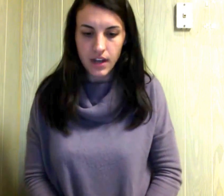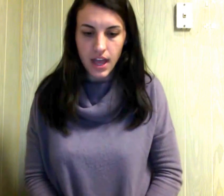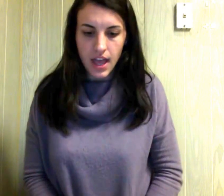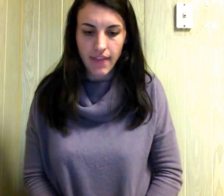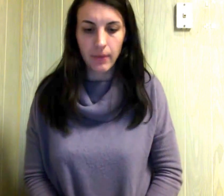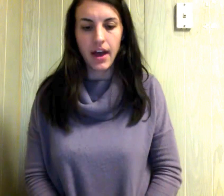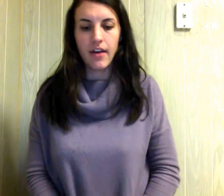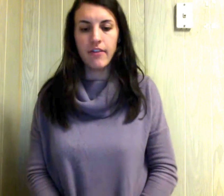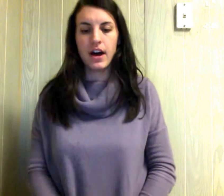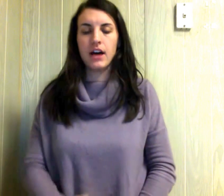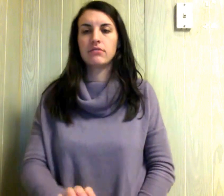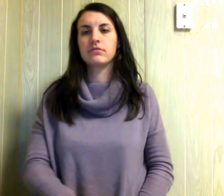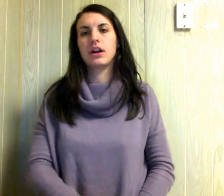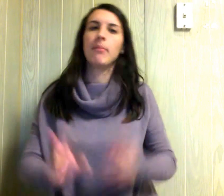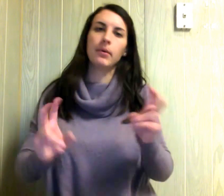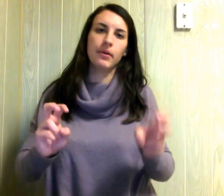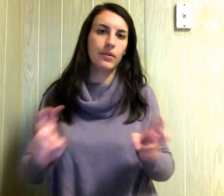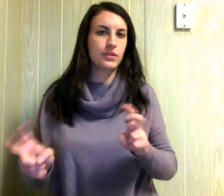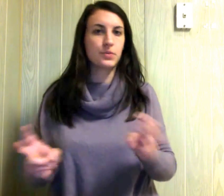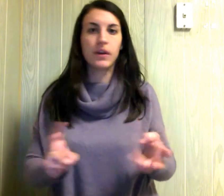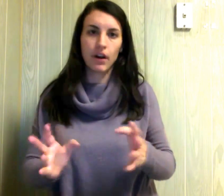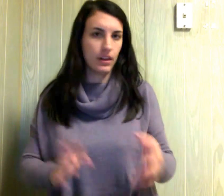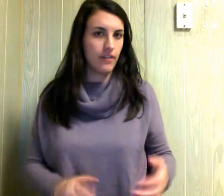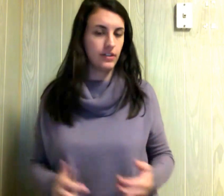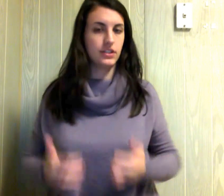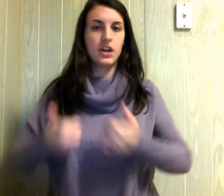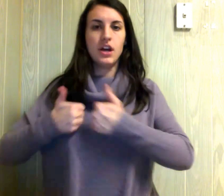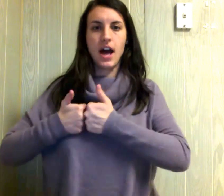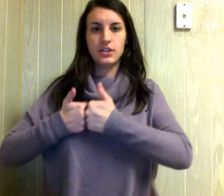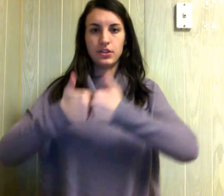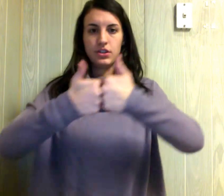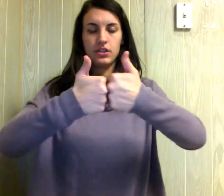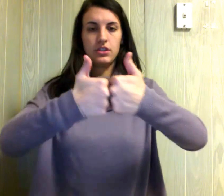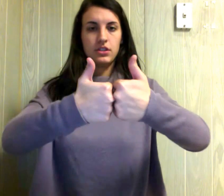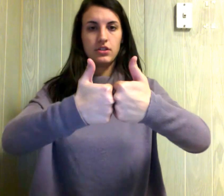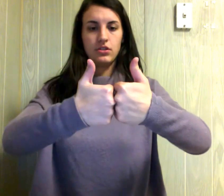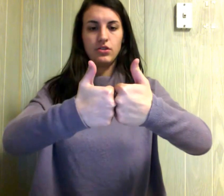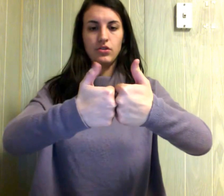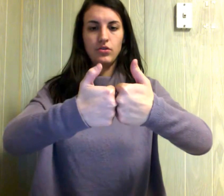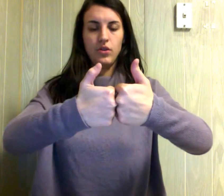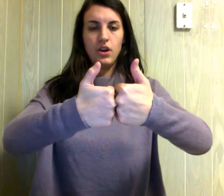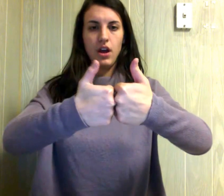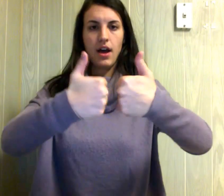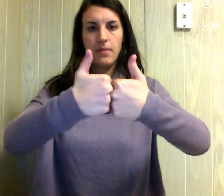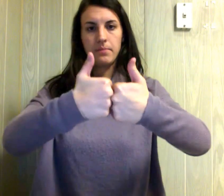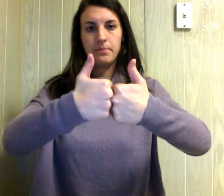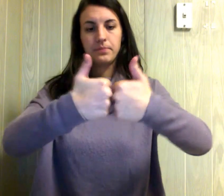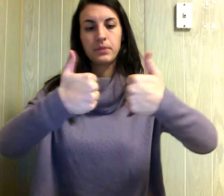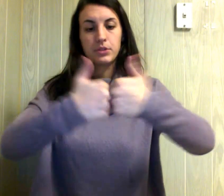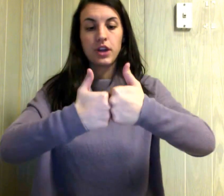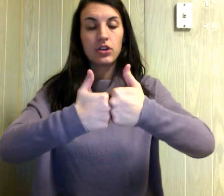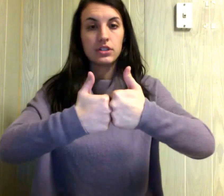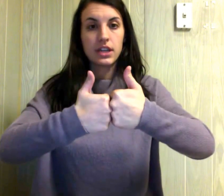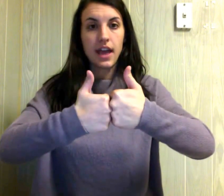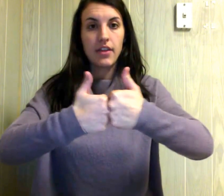And then we have a couple or sweetheart, lovers. So you just do, put your knuckles together